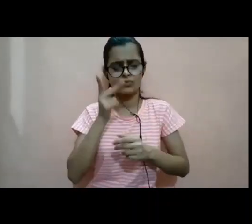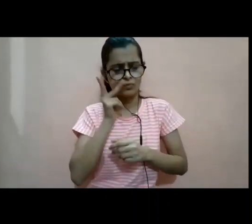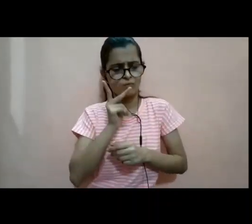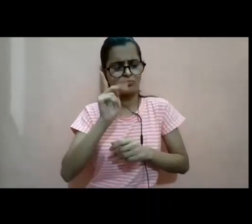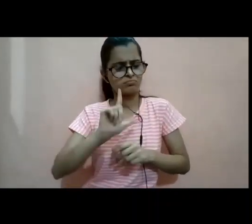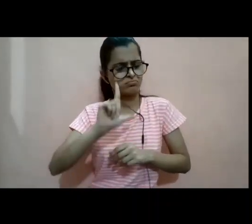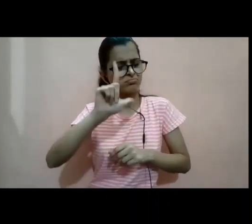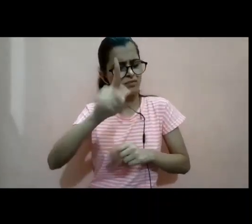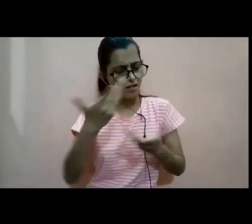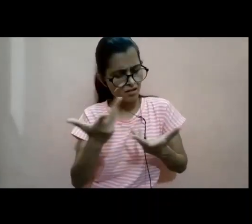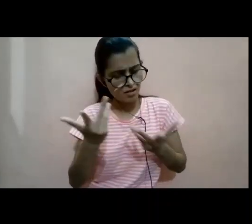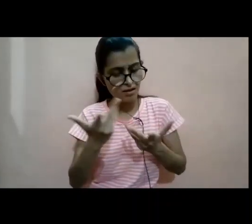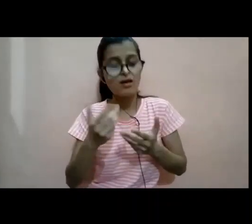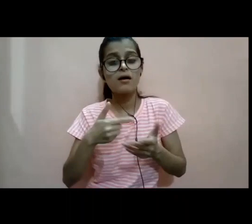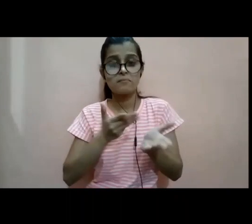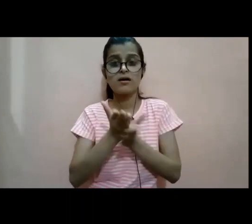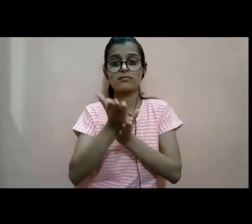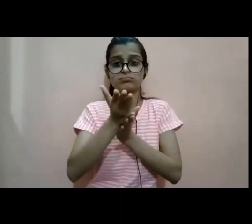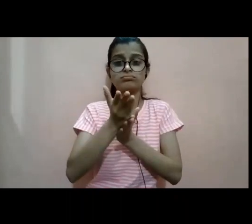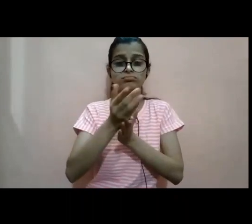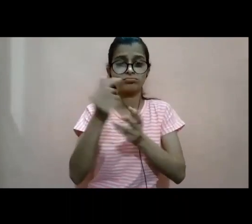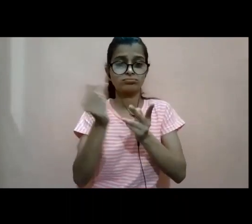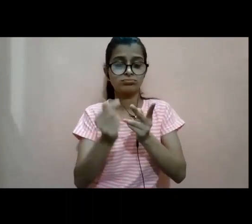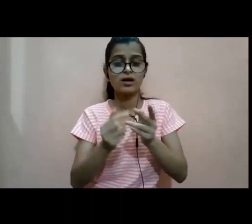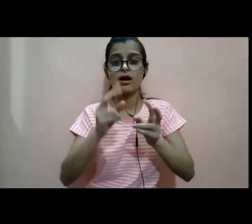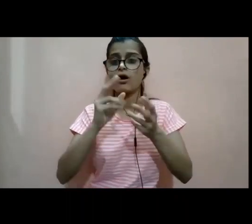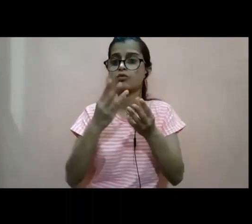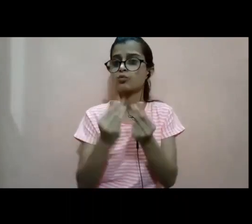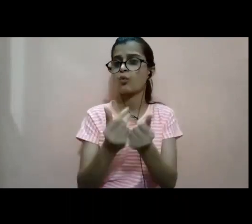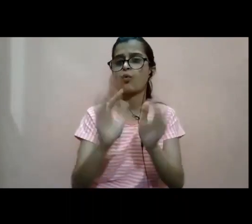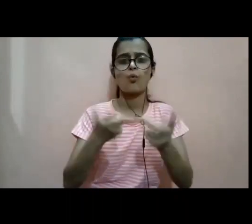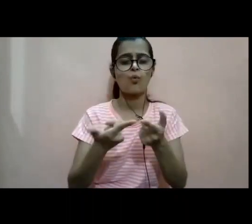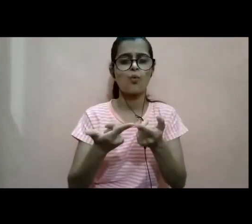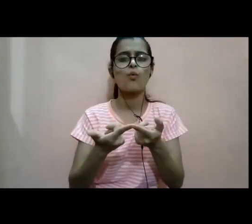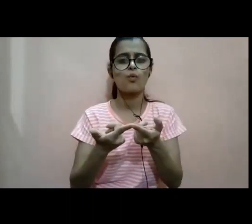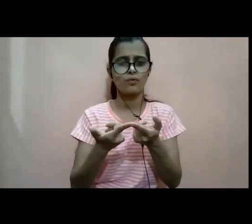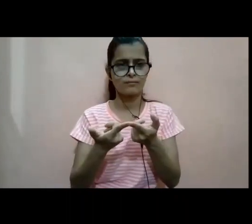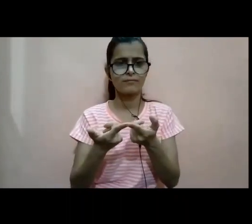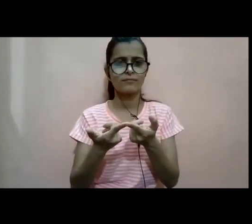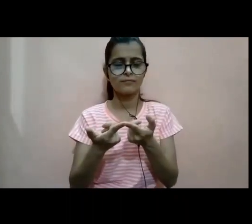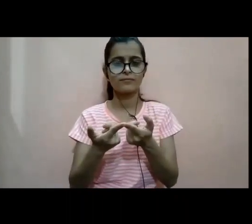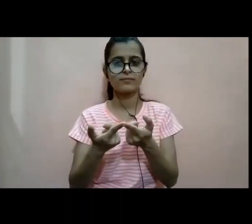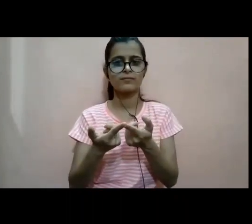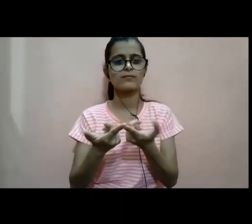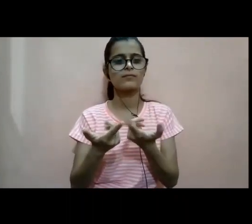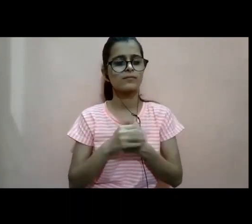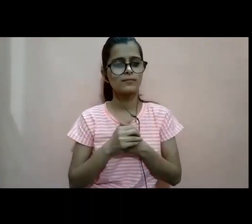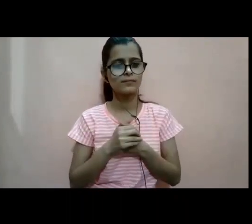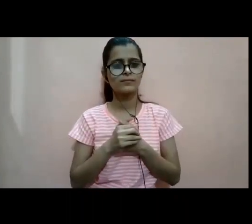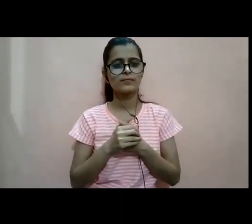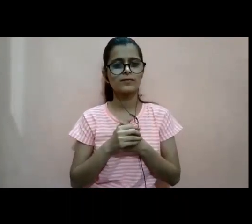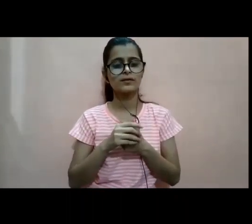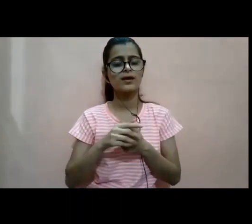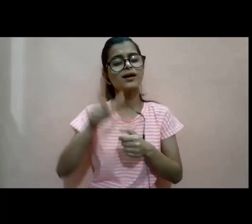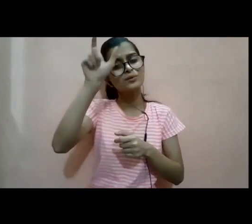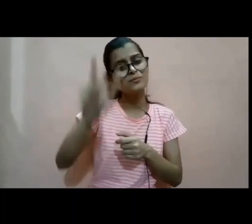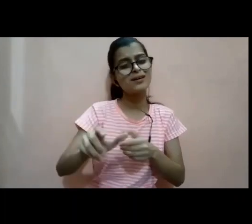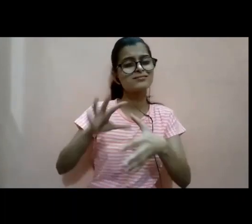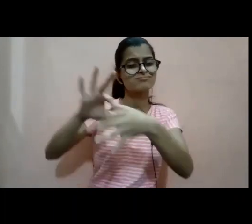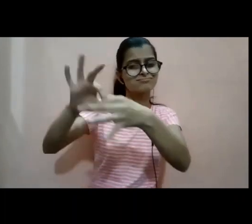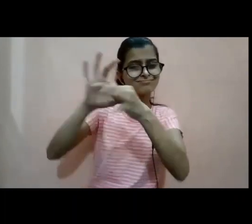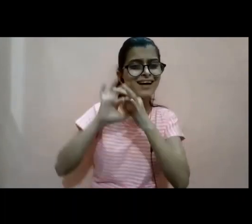one's own methods of reclaiming the space that one once had it comfortably.